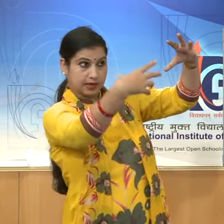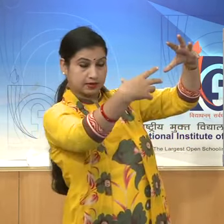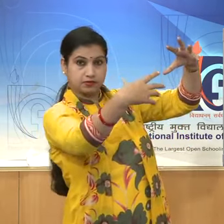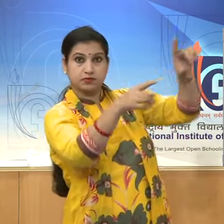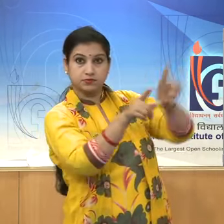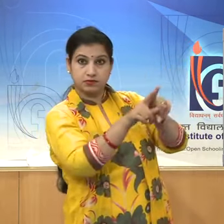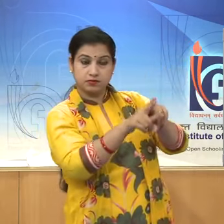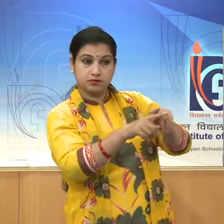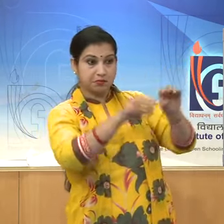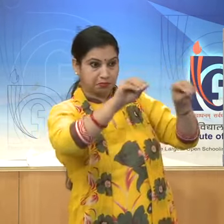adds